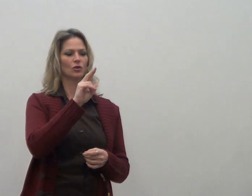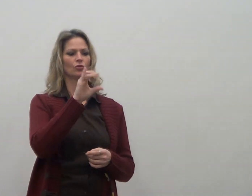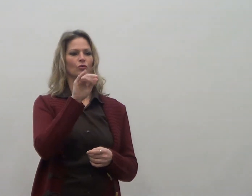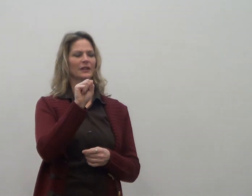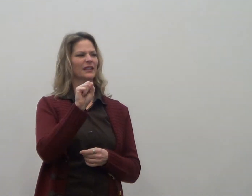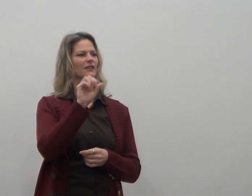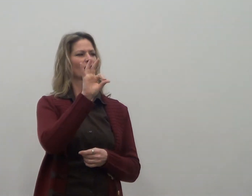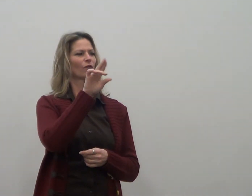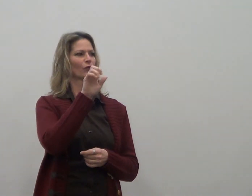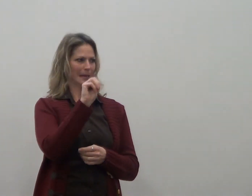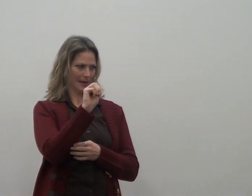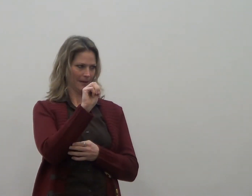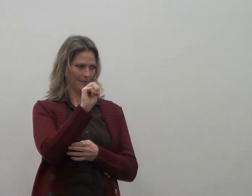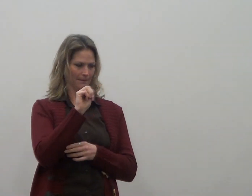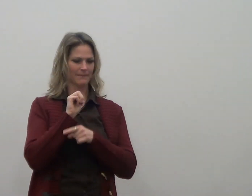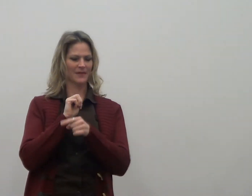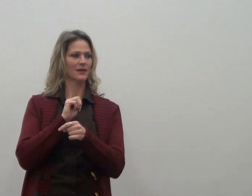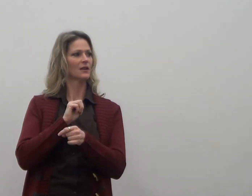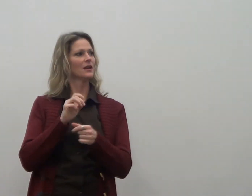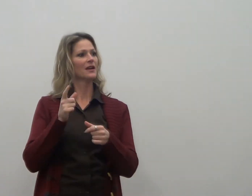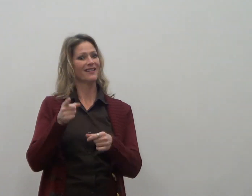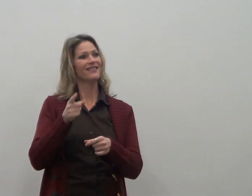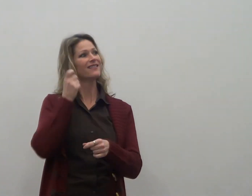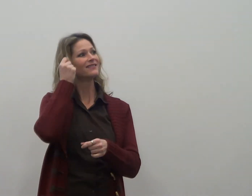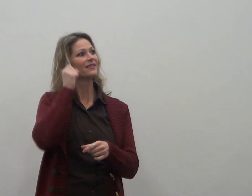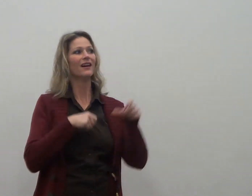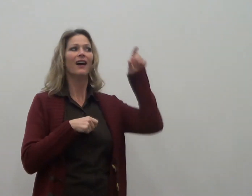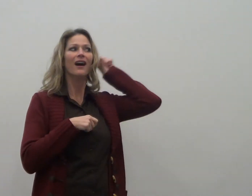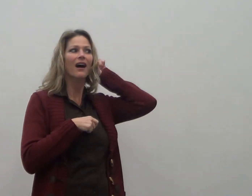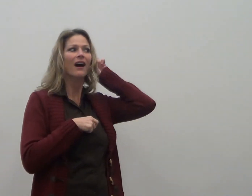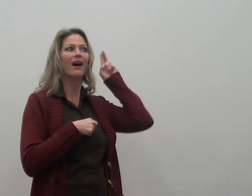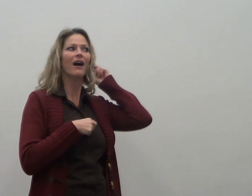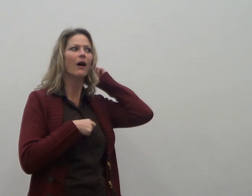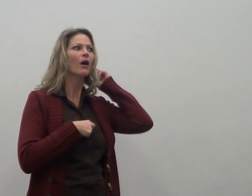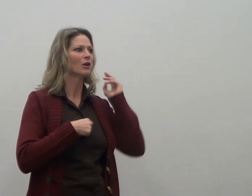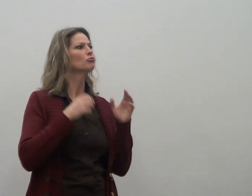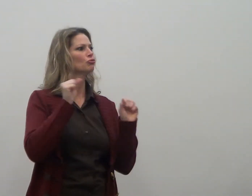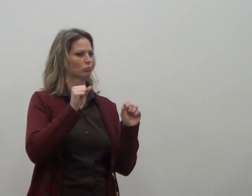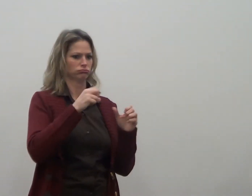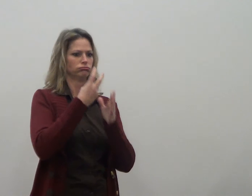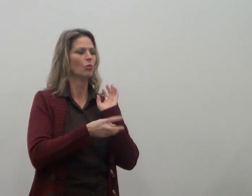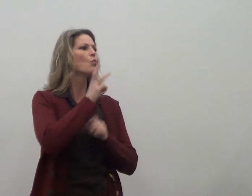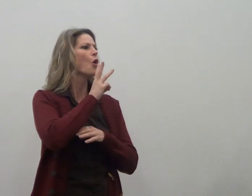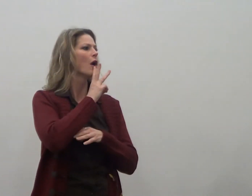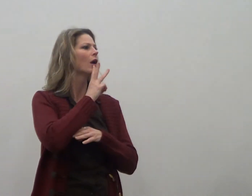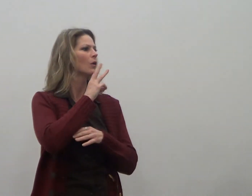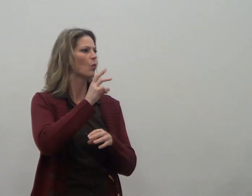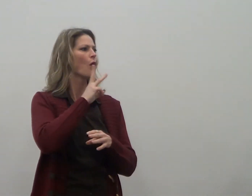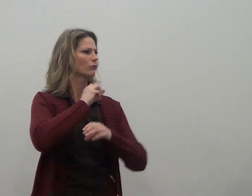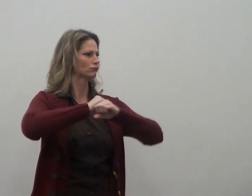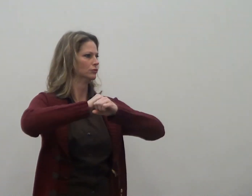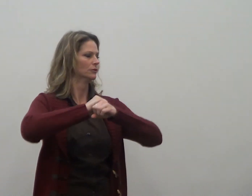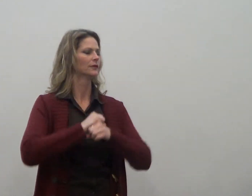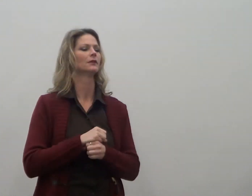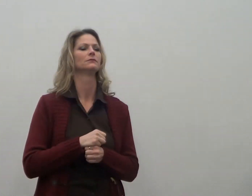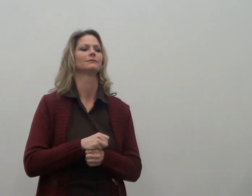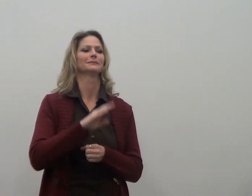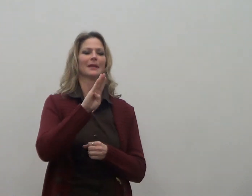was the first cochlear implant that was waterproof. Also in that year was the Baja